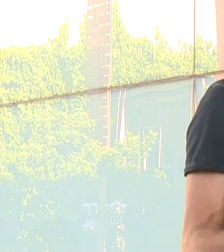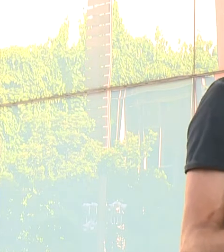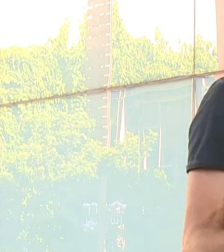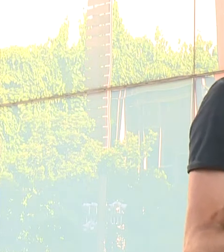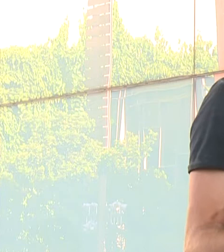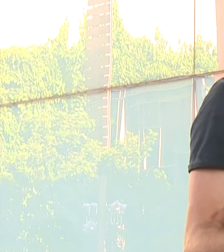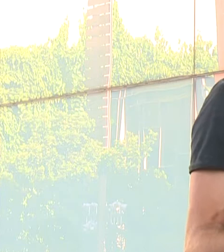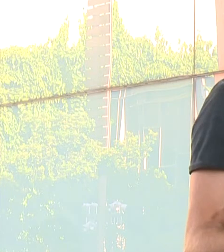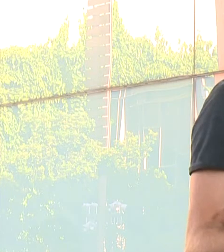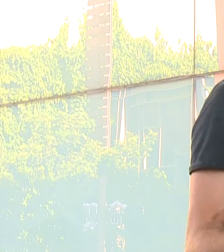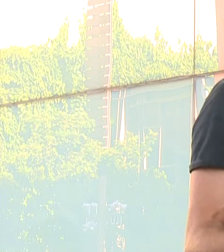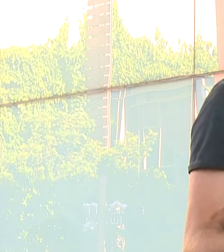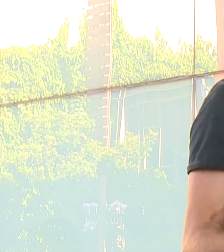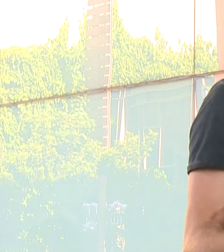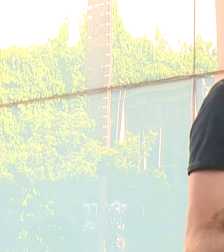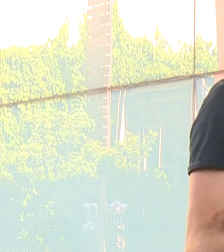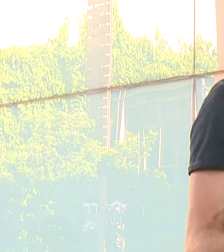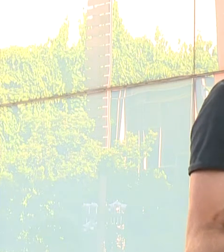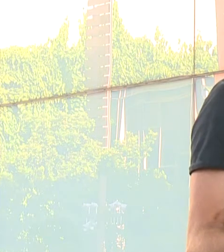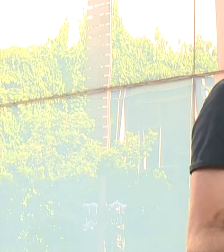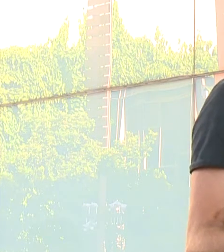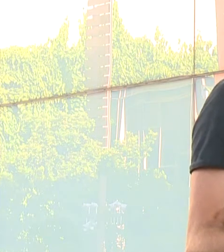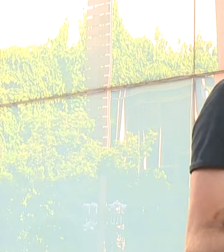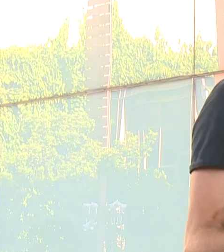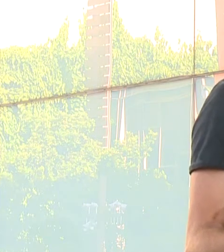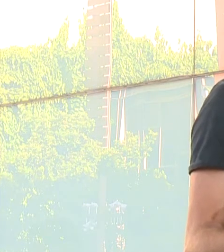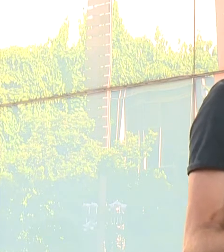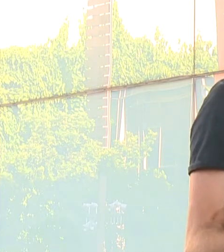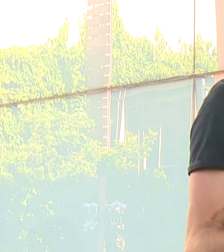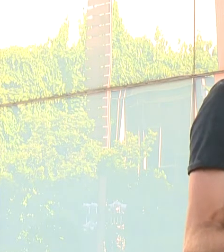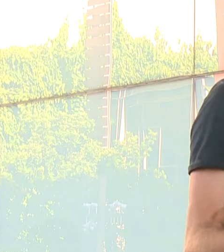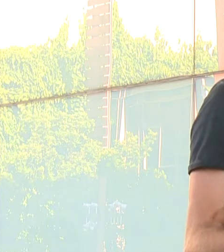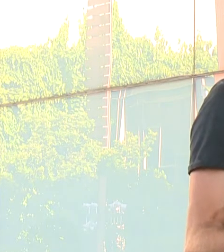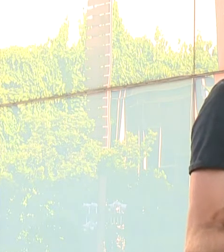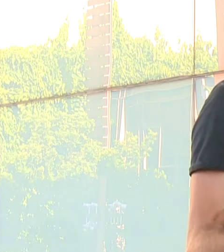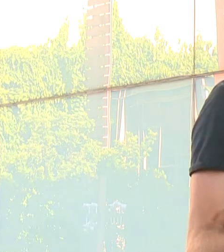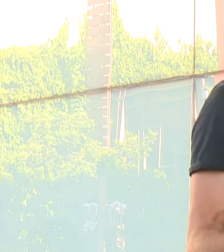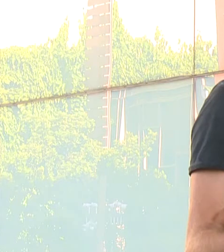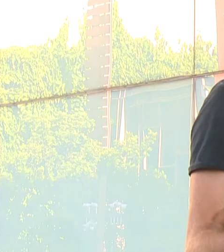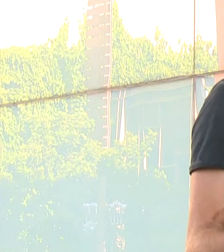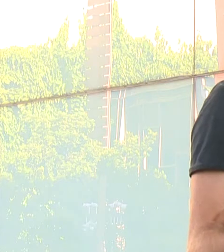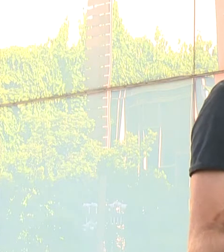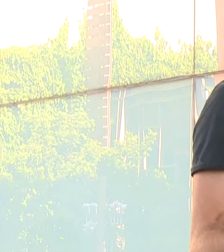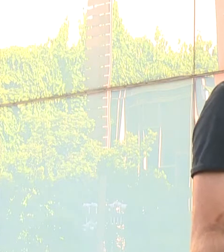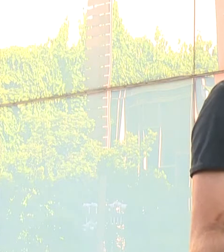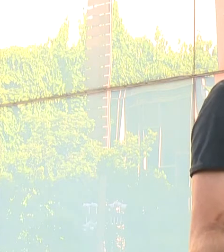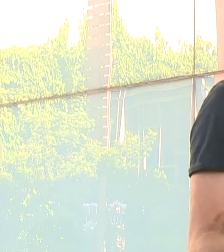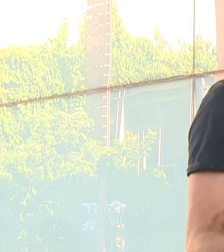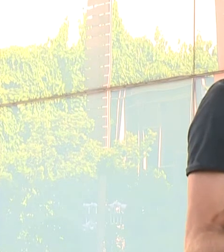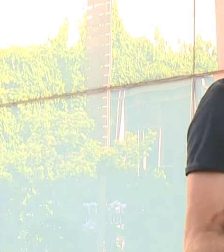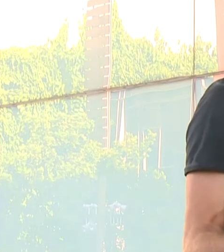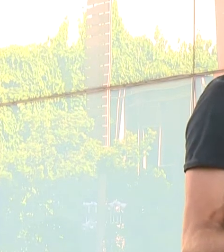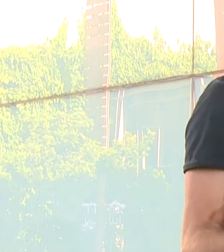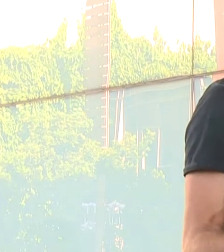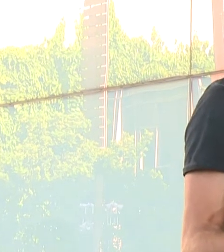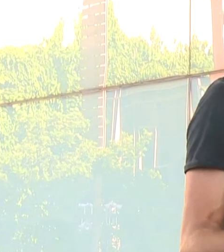between. After the first read and breakdown of the script, we meet the production designer to get a rundown on the look and feel of the